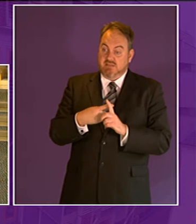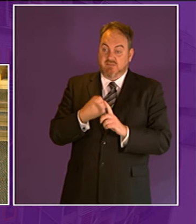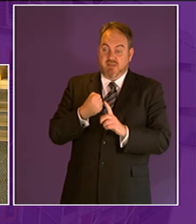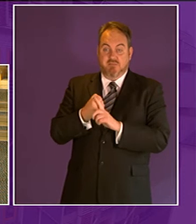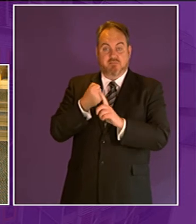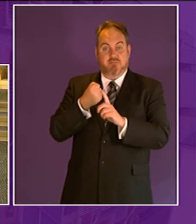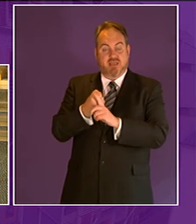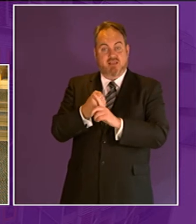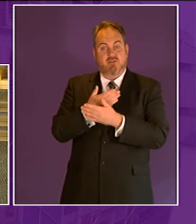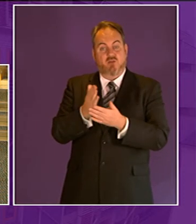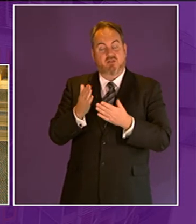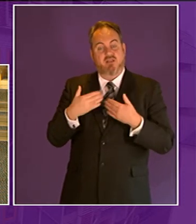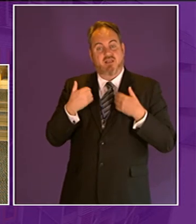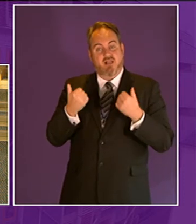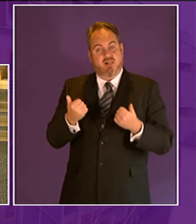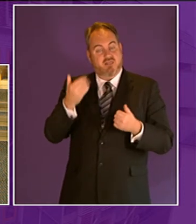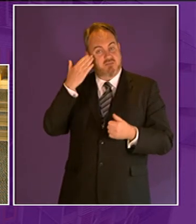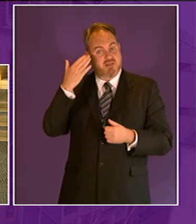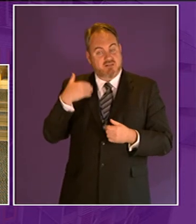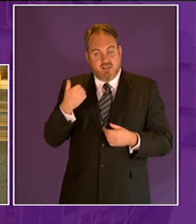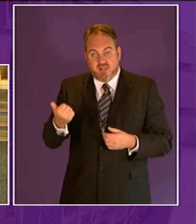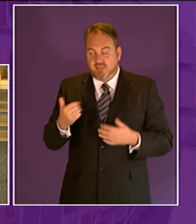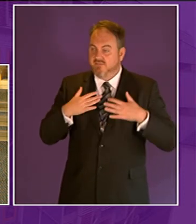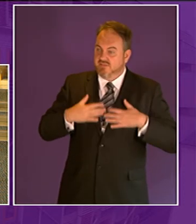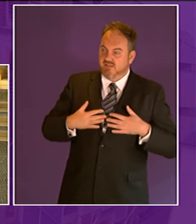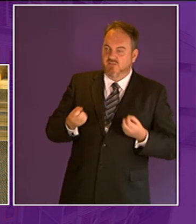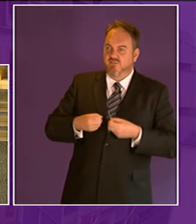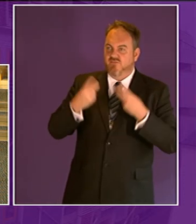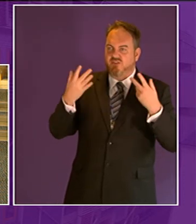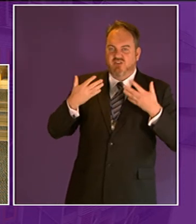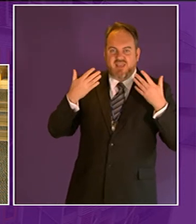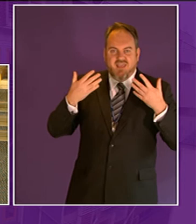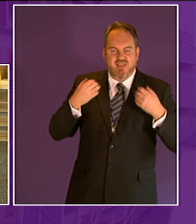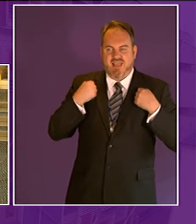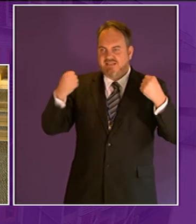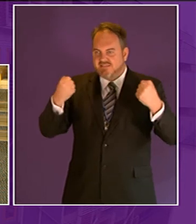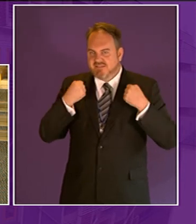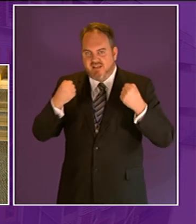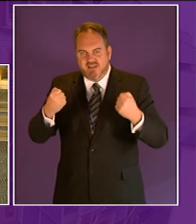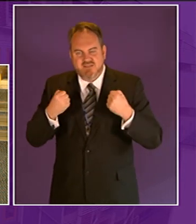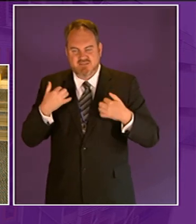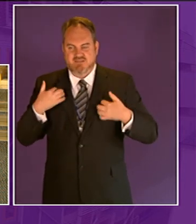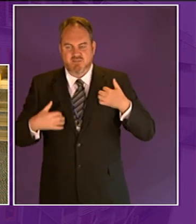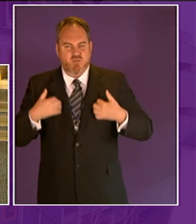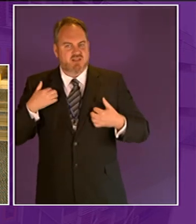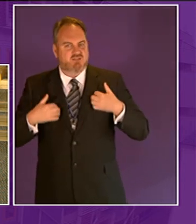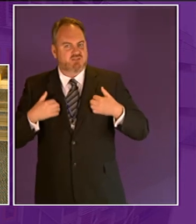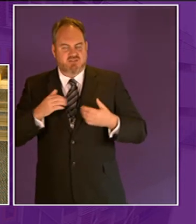in addition to fresh air exercise and stimulation it can be instrumental in encouraging and promoting positive